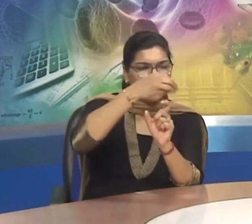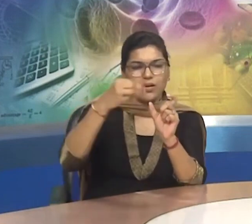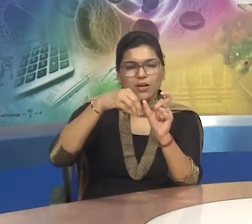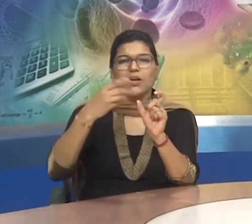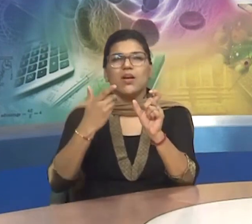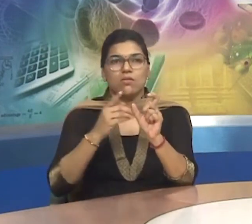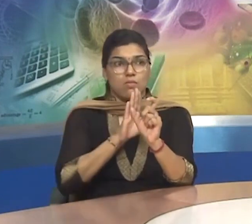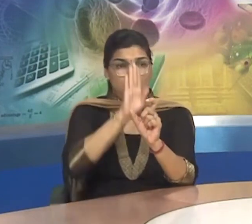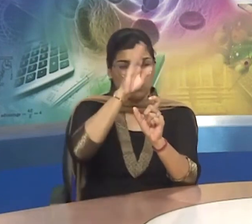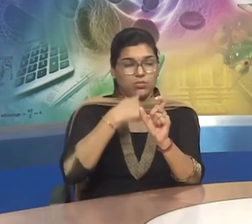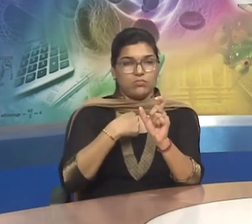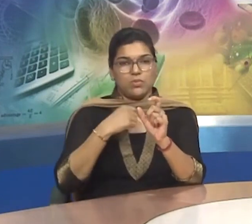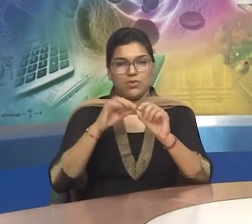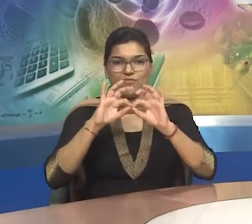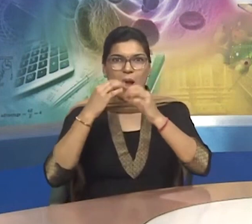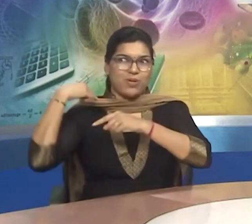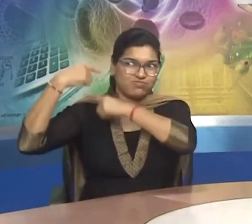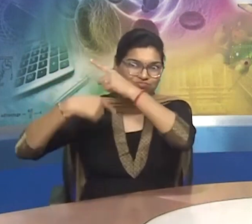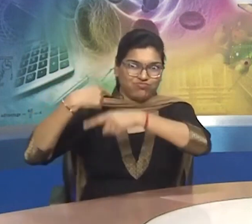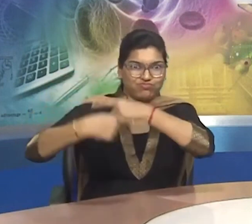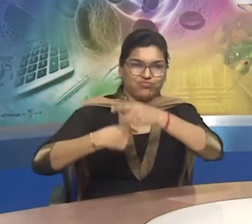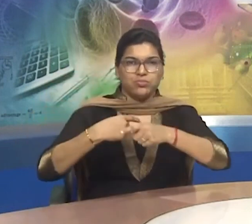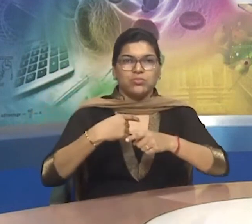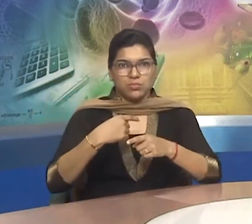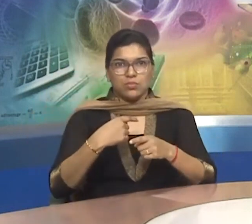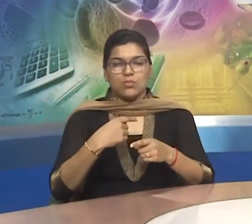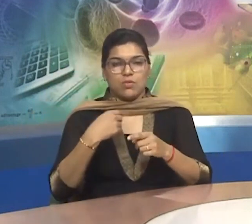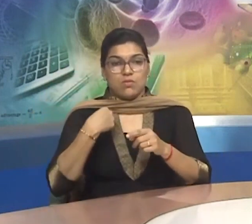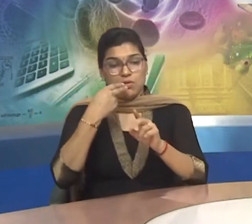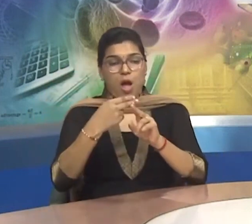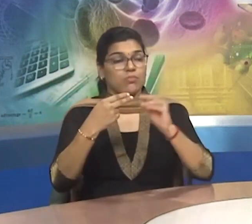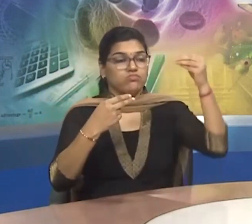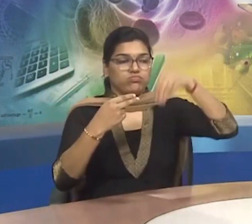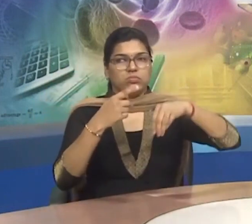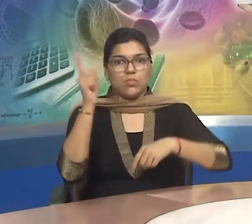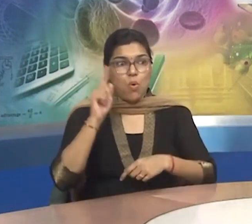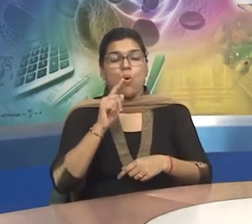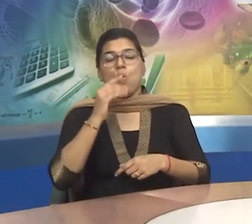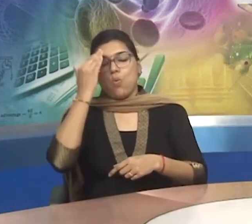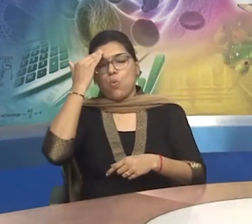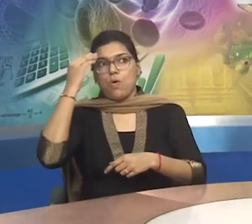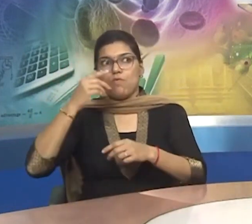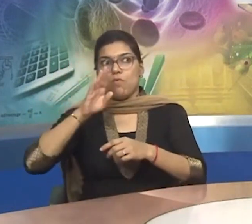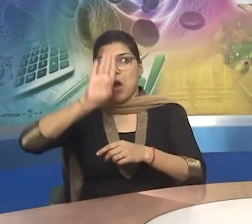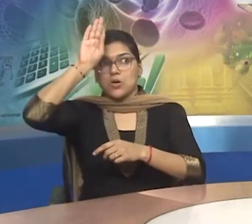the suffix or the prefix. We all know that the title is defined as a thing that